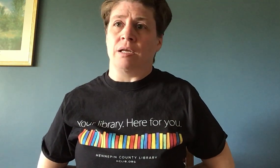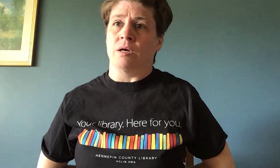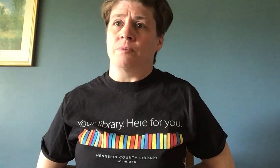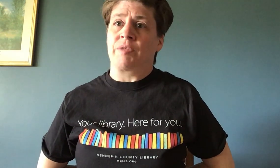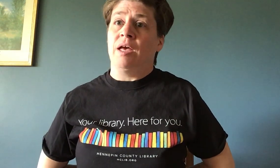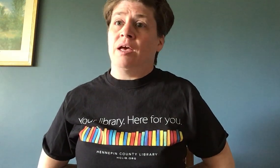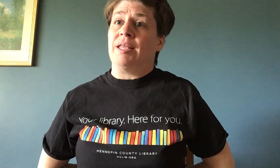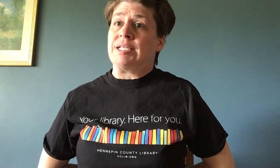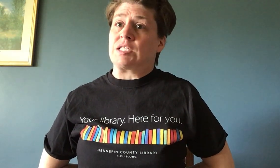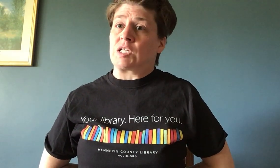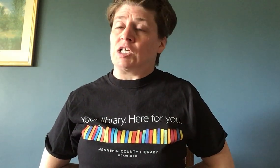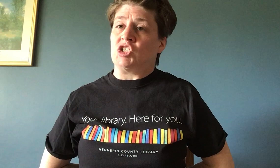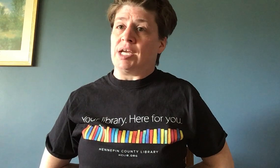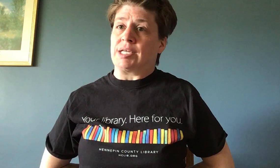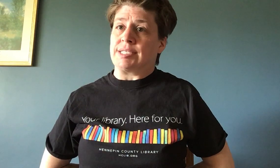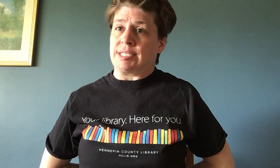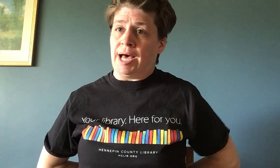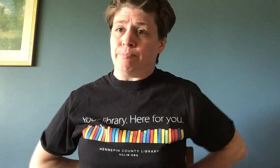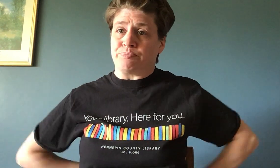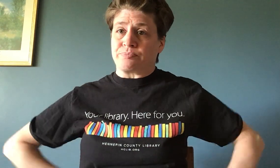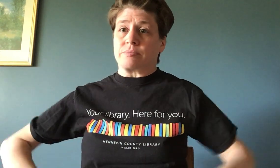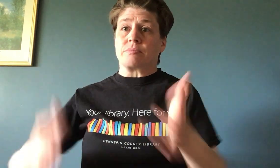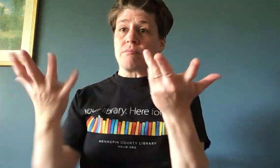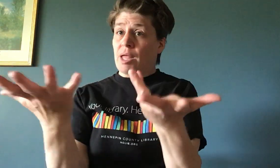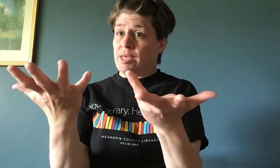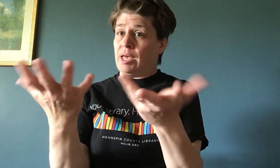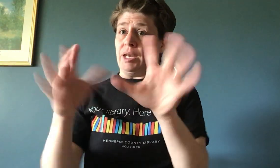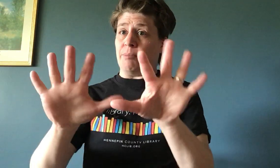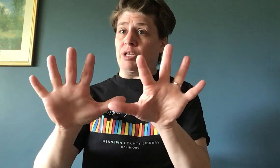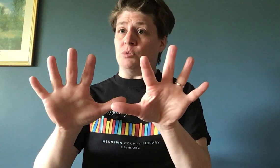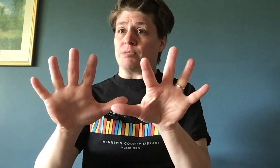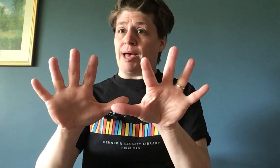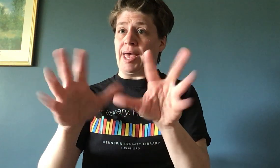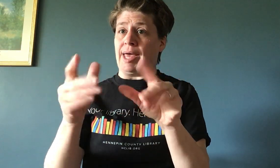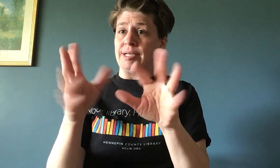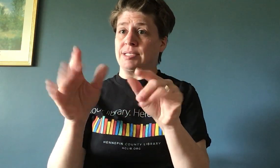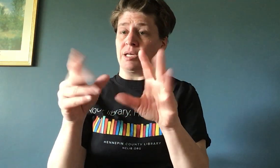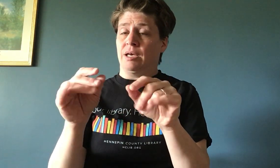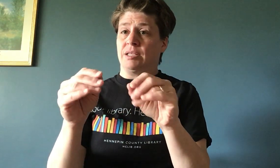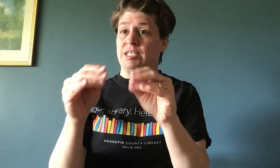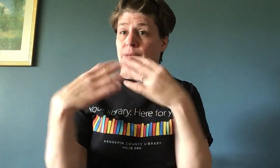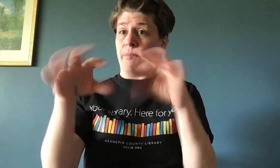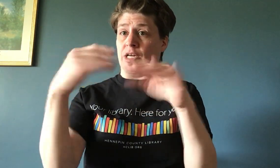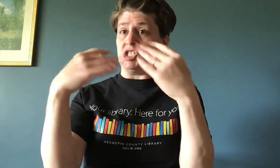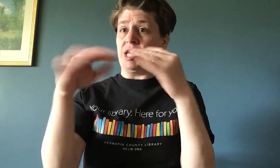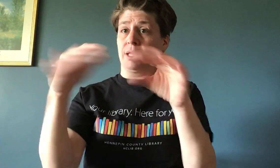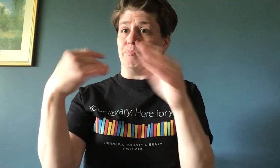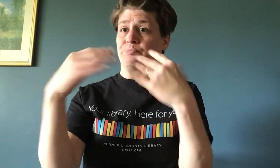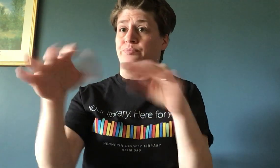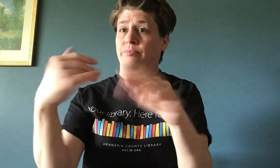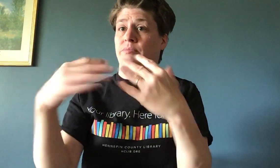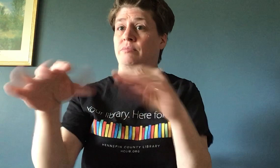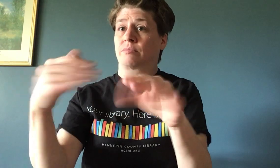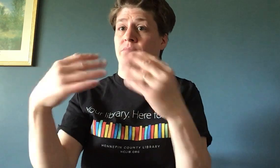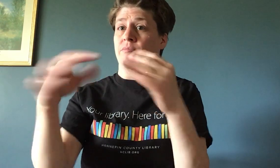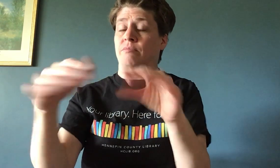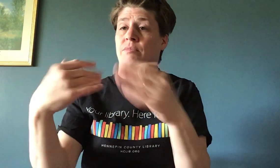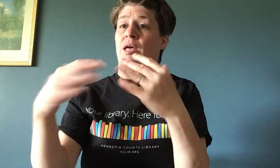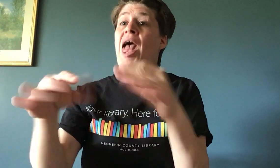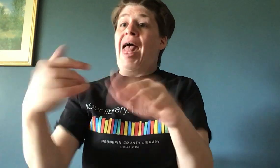low. And this is called Shake and Stop. Again, I'm going to use my hands. This time I'm going to shake them. And